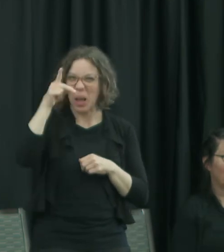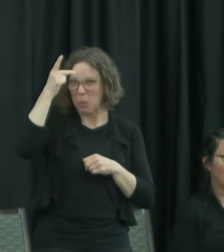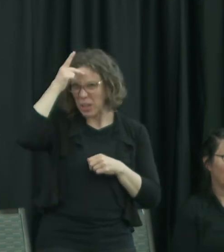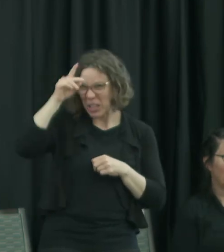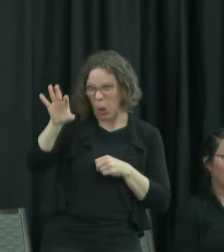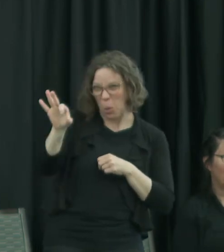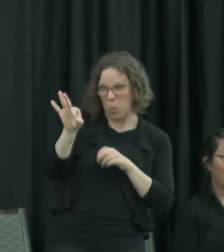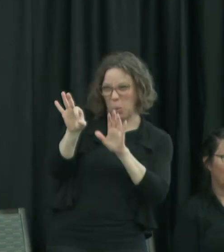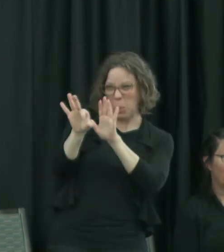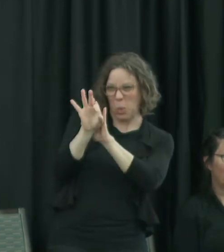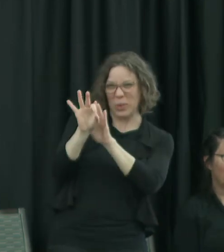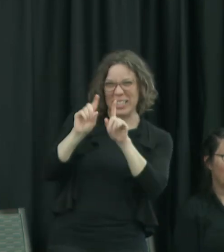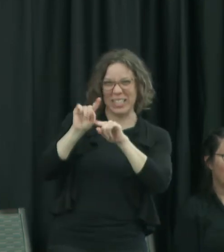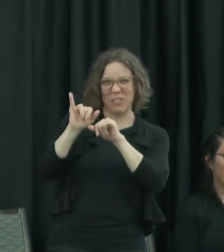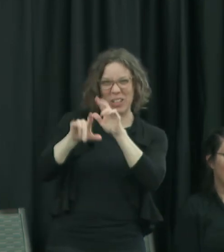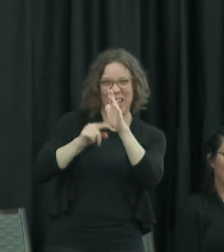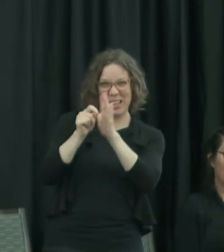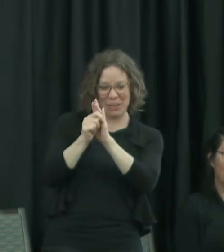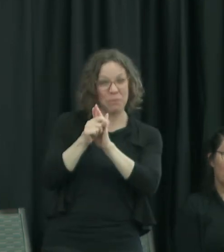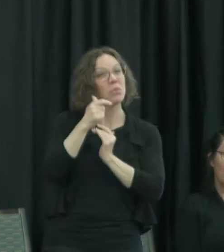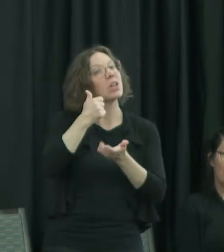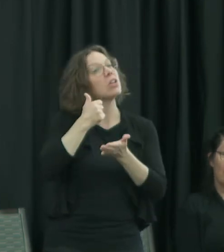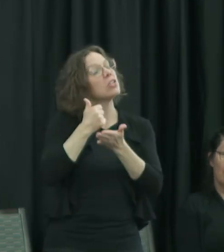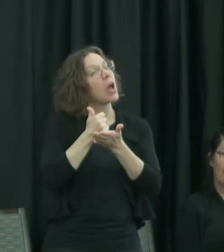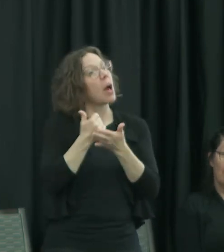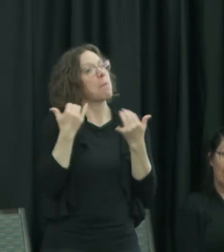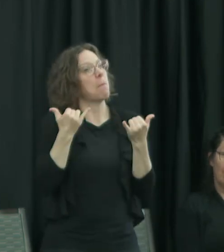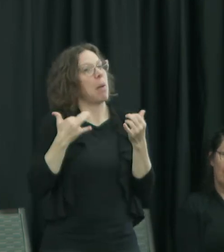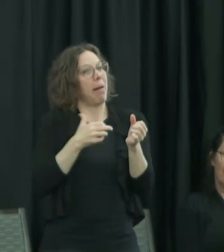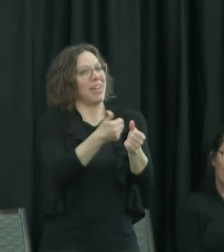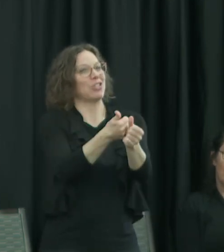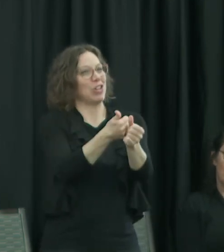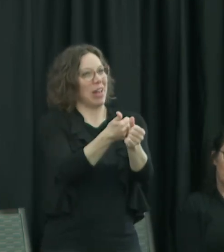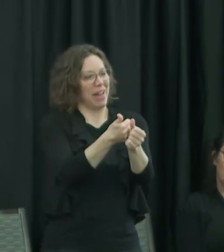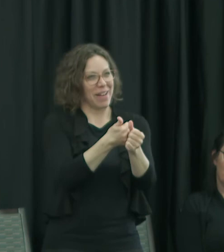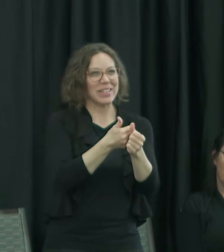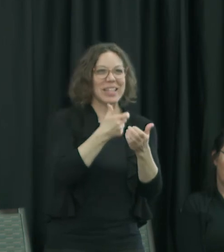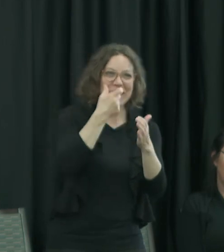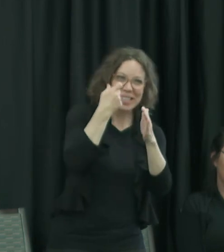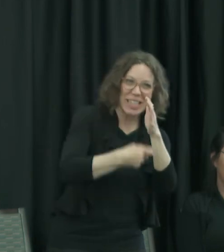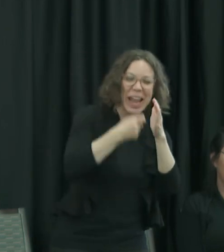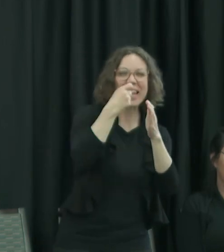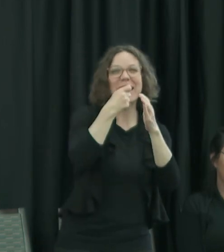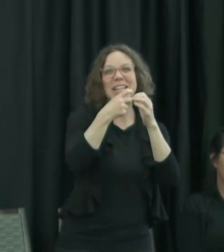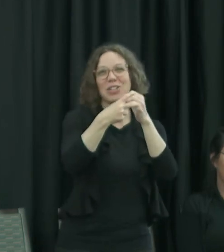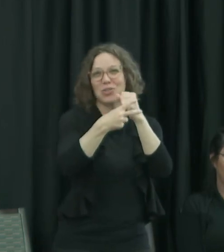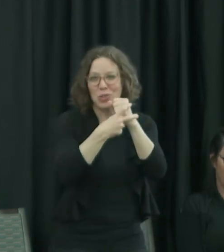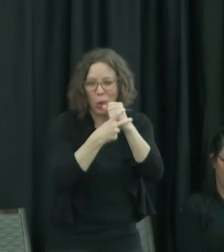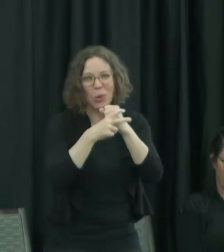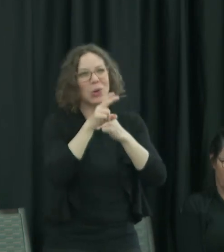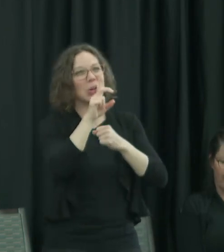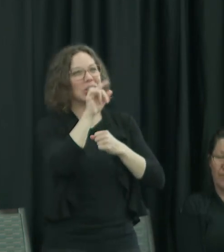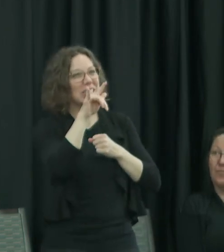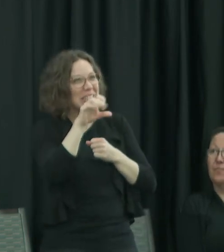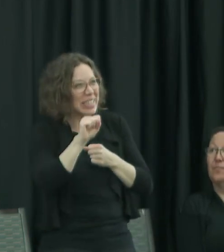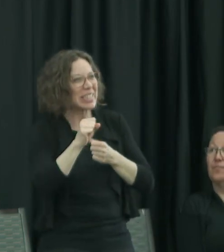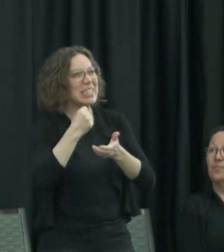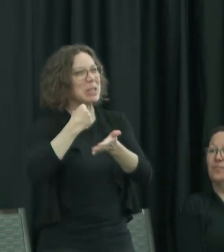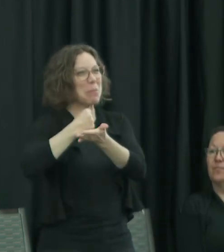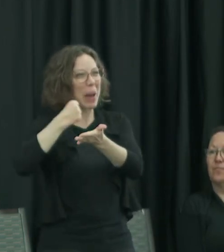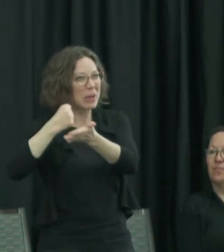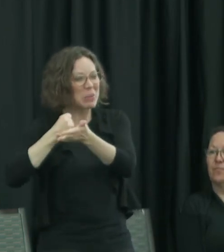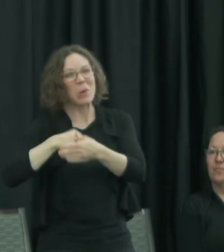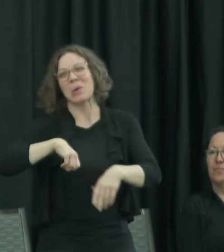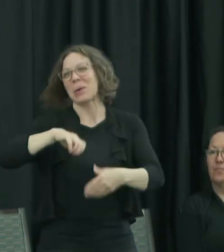then. Joan has helped to modernize the scanning, storage, distribution of deeds, passport information, and marriage, birth,